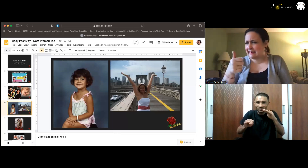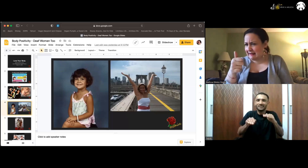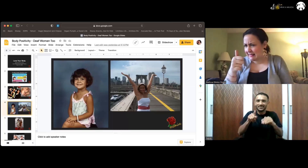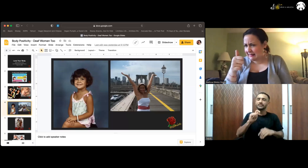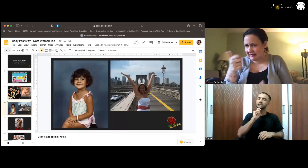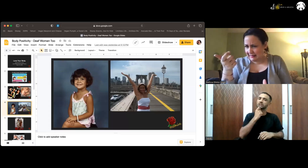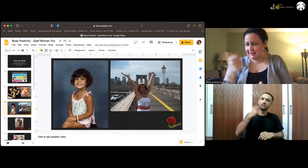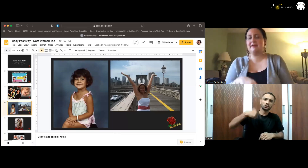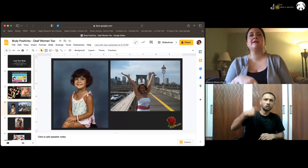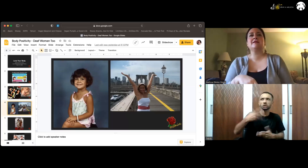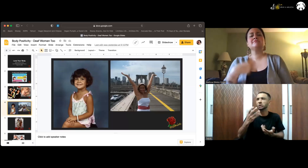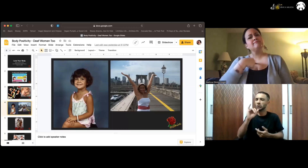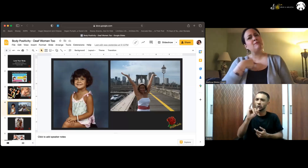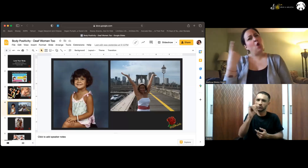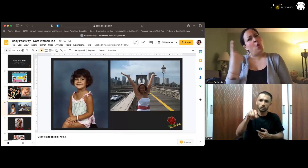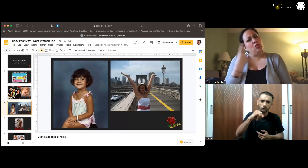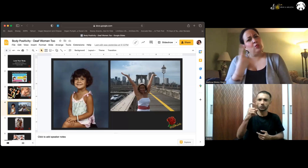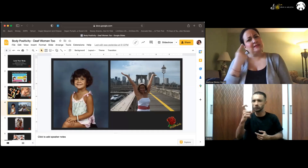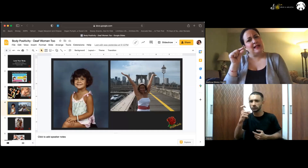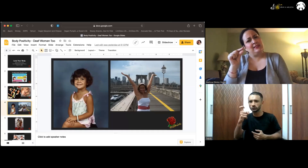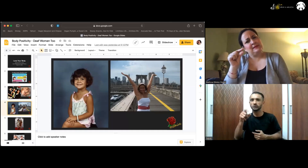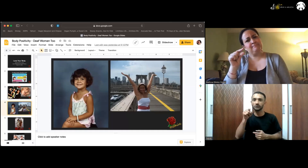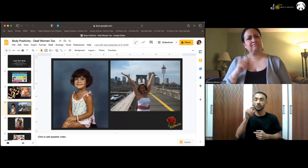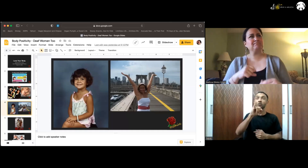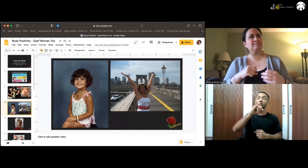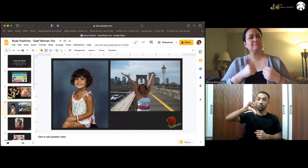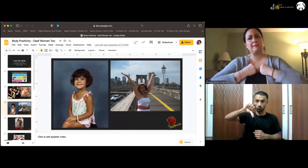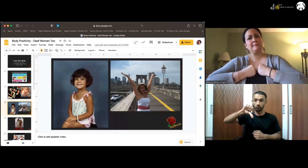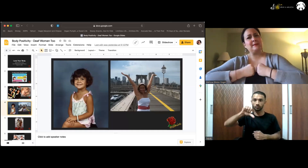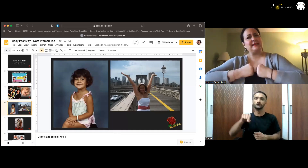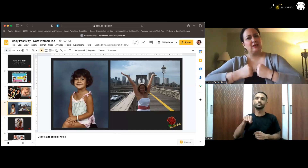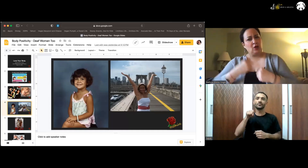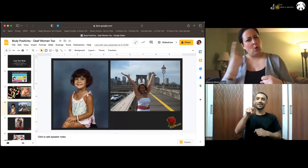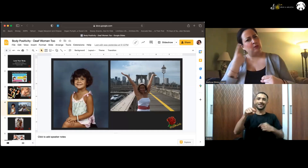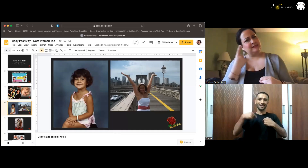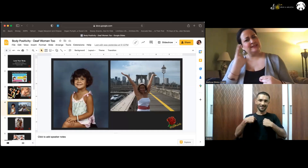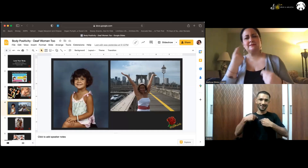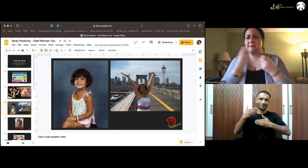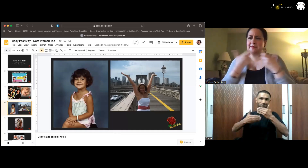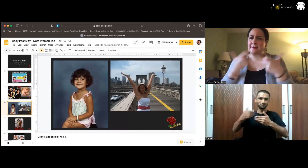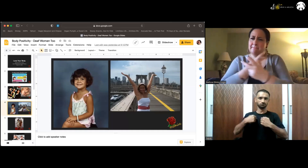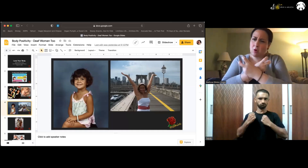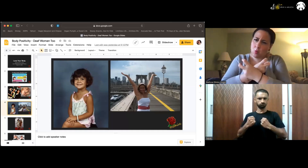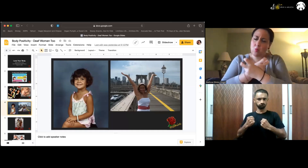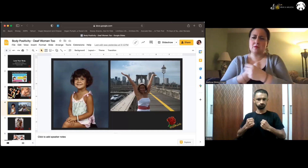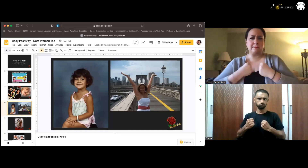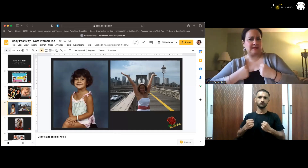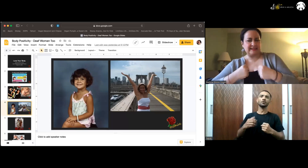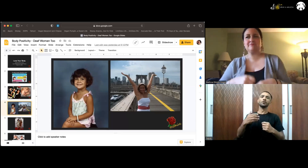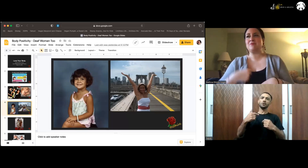So, when we were in kindergarten, class 1, class 2, I may be 6 years or 7 years old, or maybe 9 years old at that time.